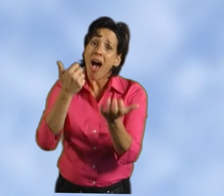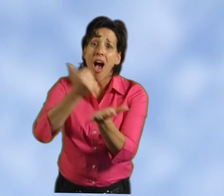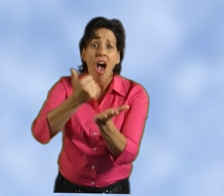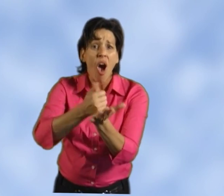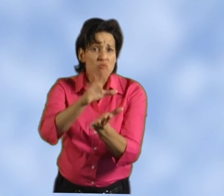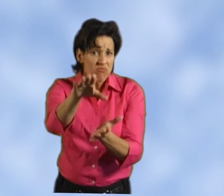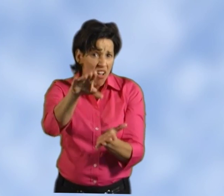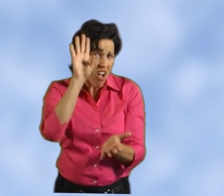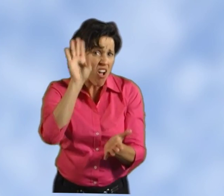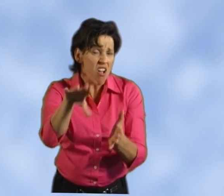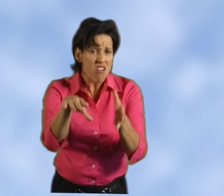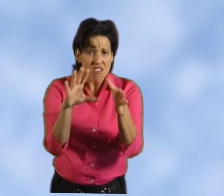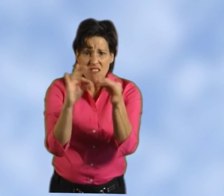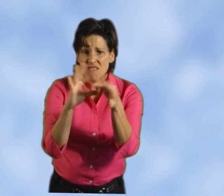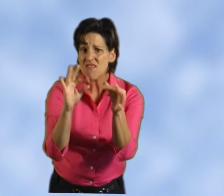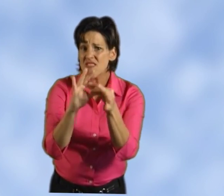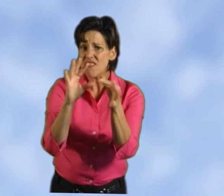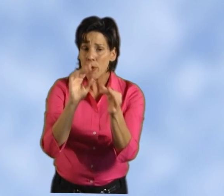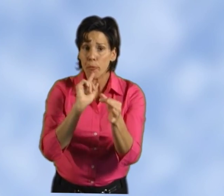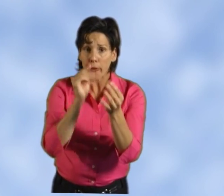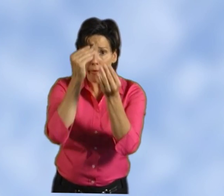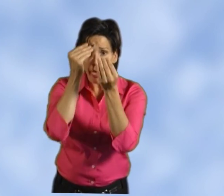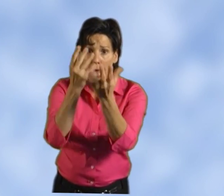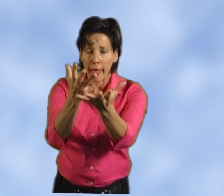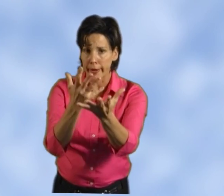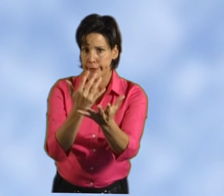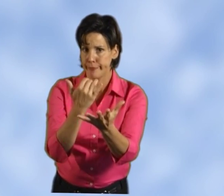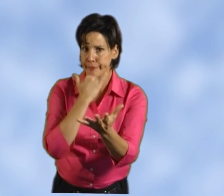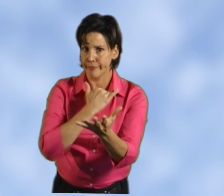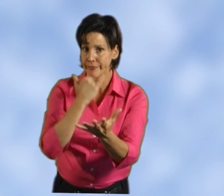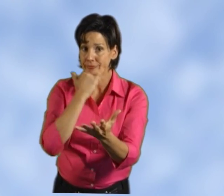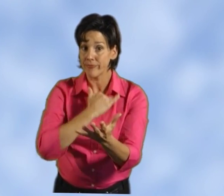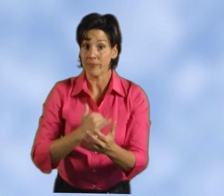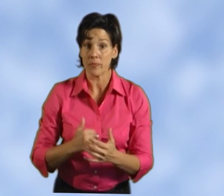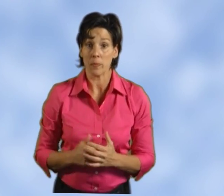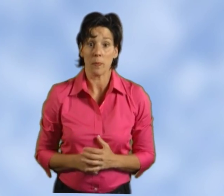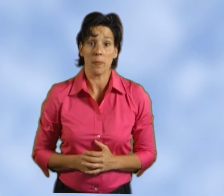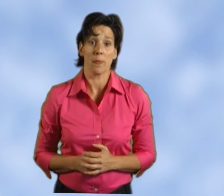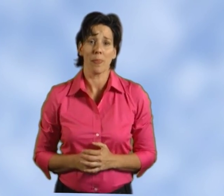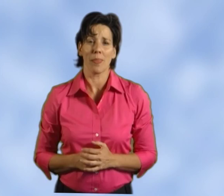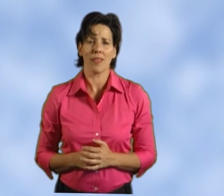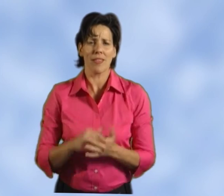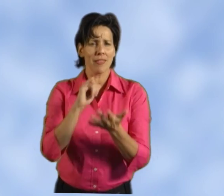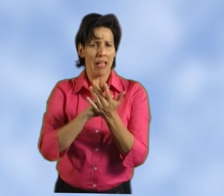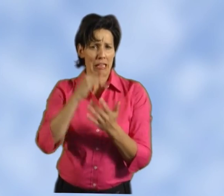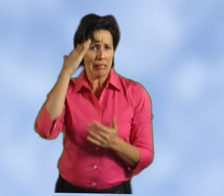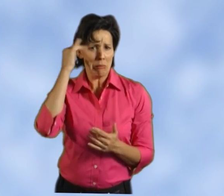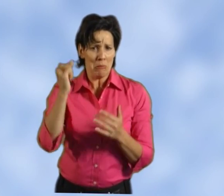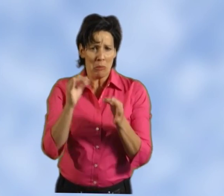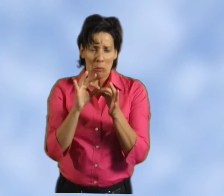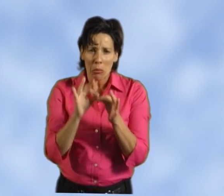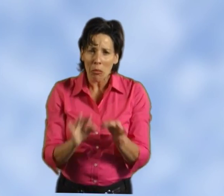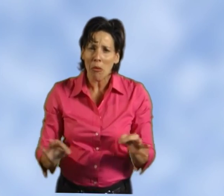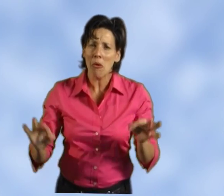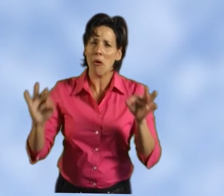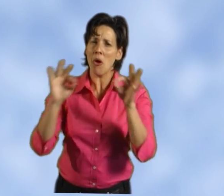Friends may want to be helpful, but their information may not be correct either. This is why it is